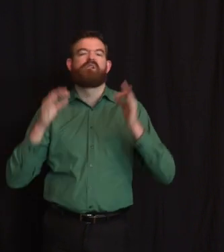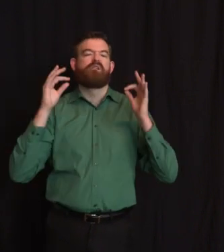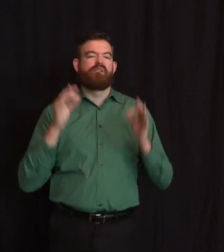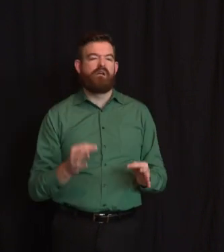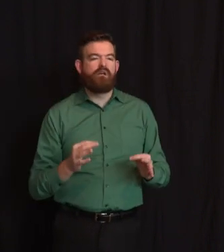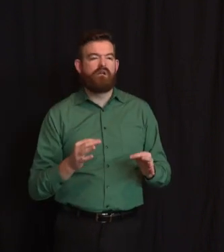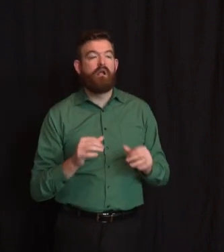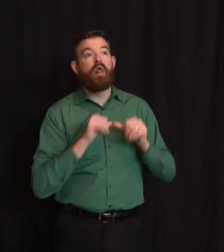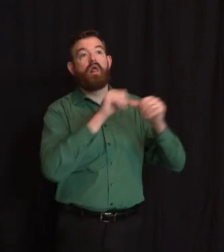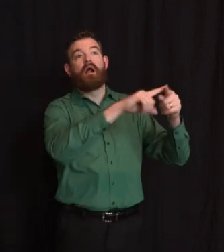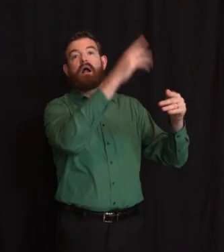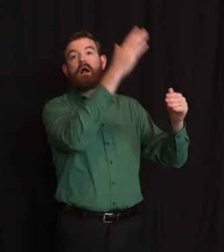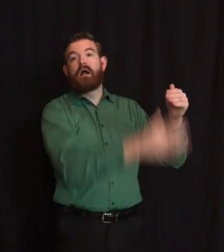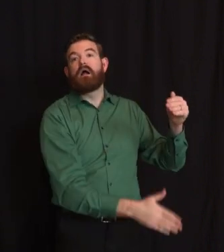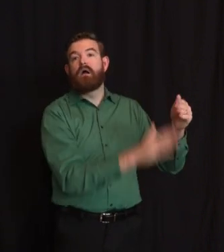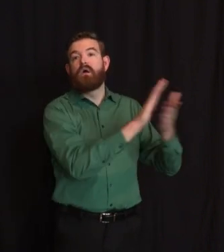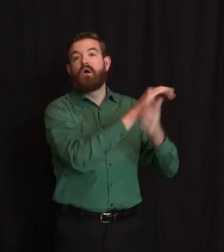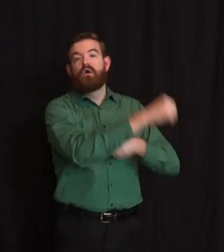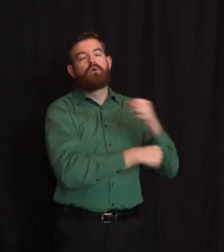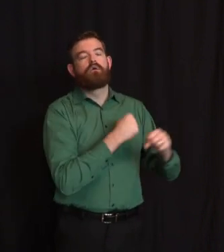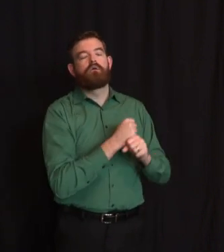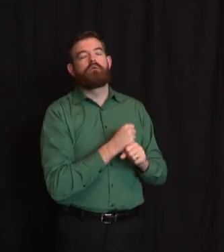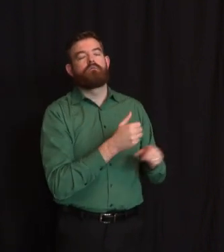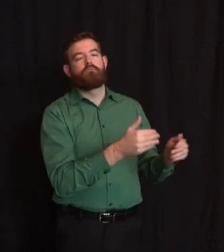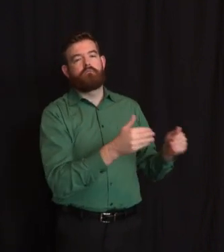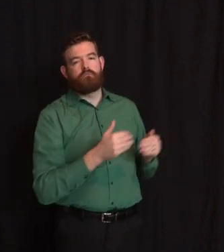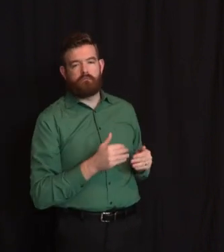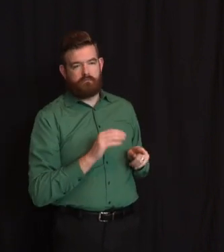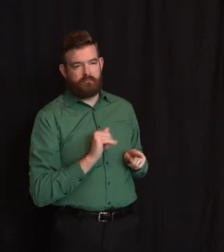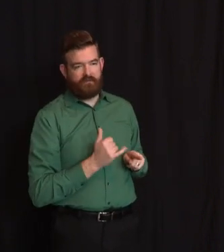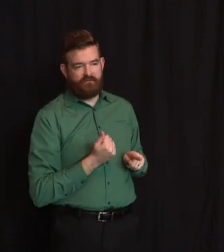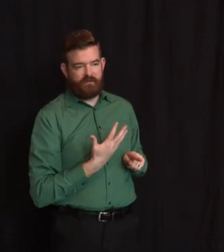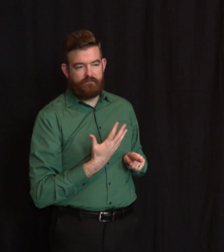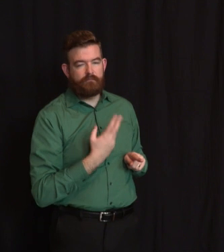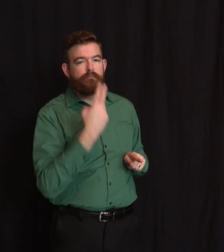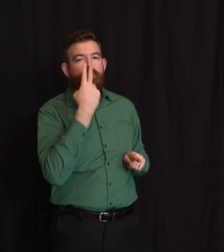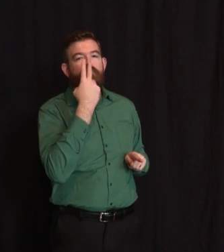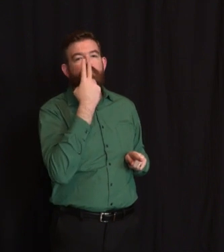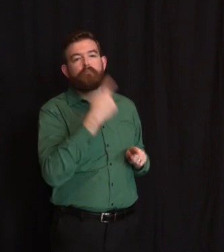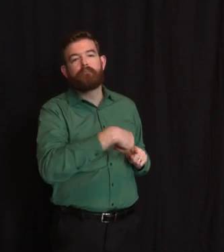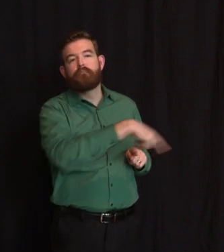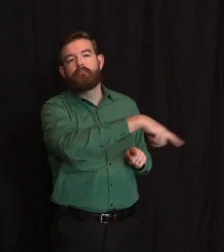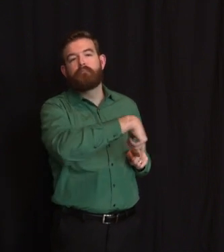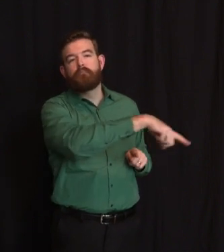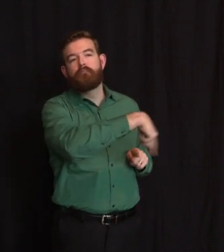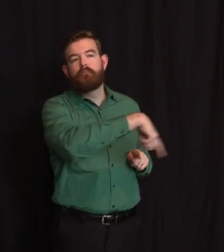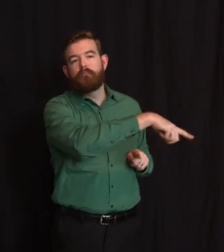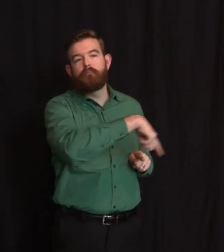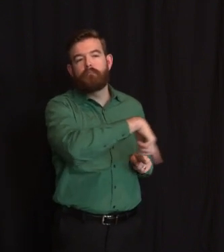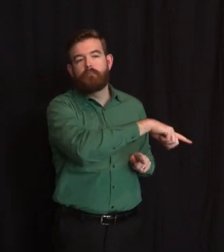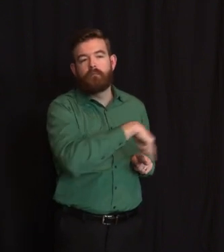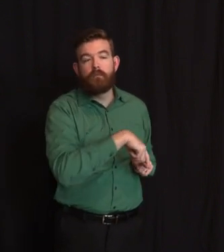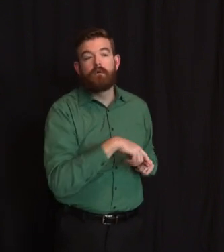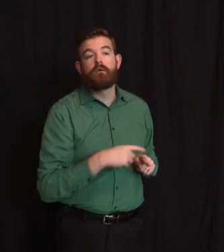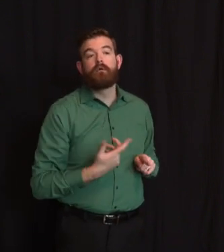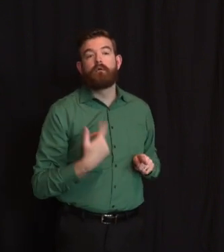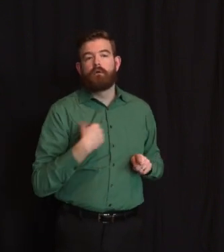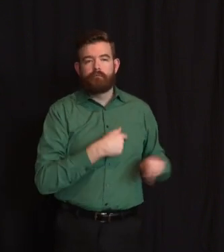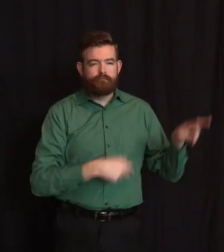other experts looking at our best guess as to data and science. And that was done deliberately. So